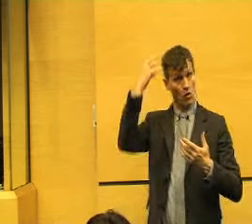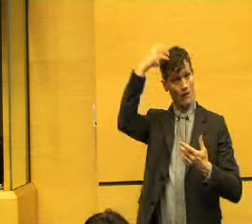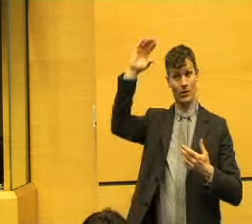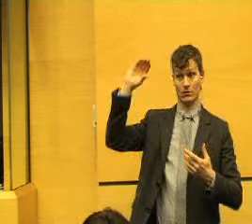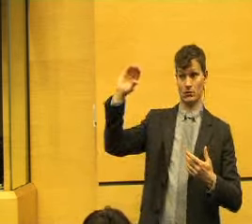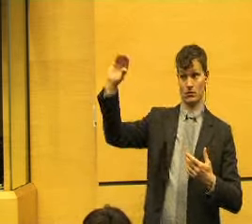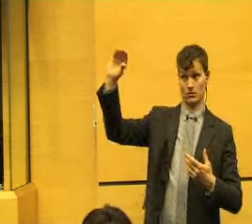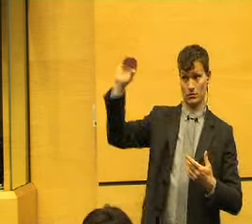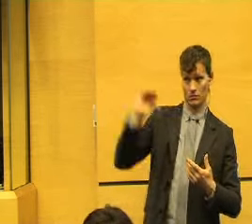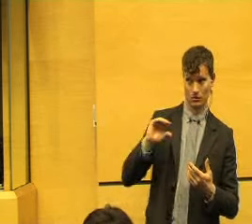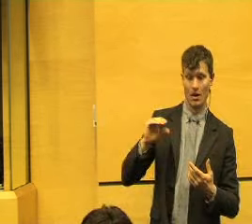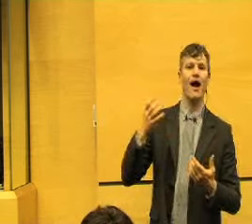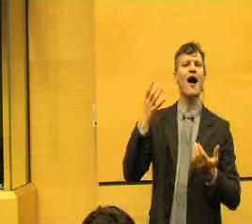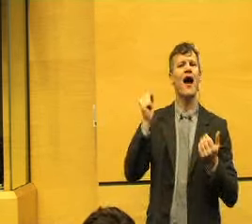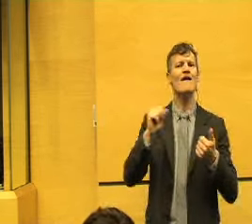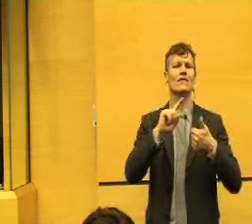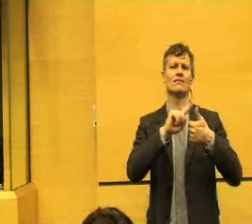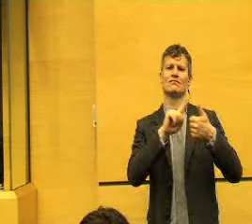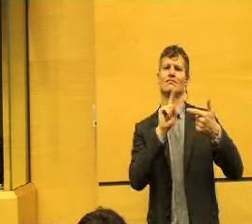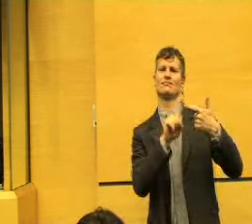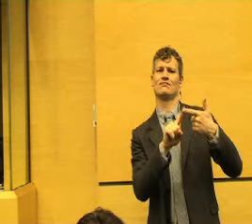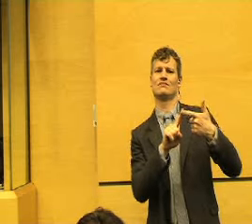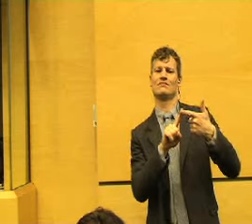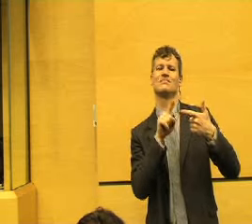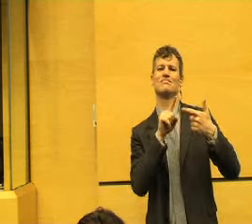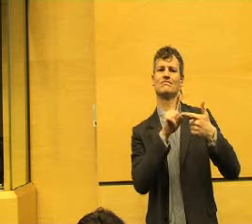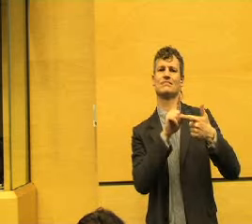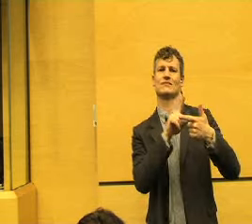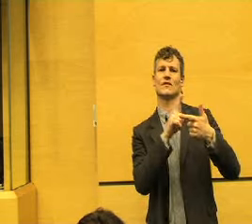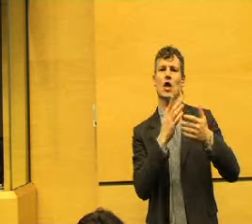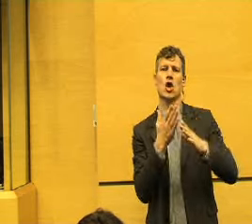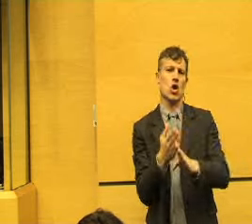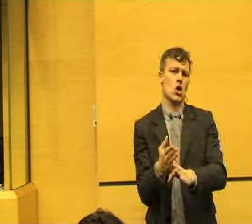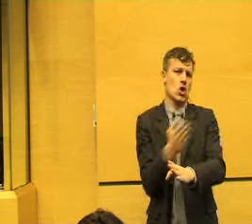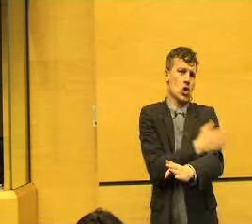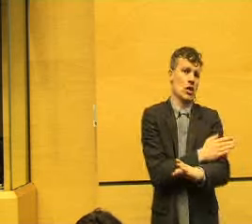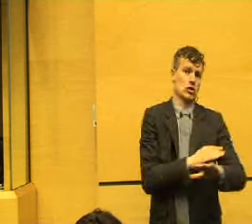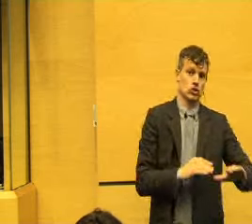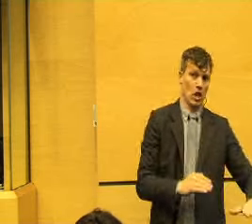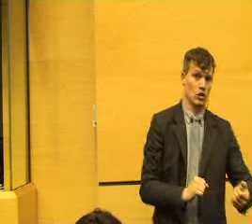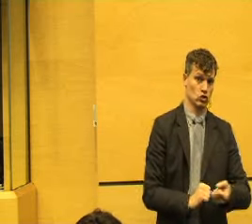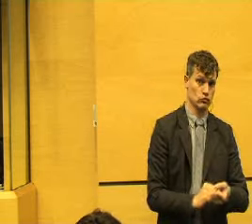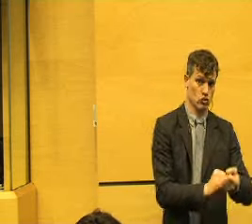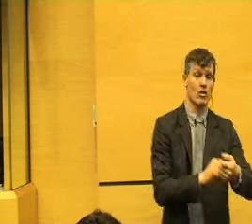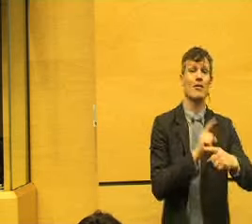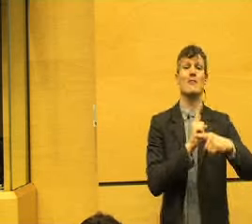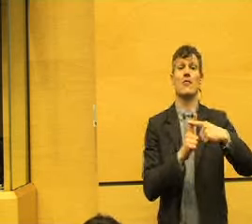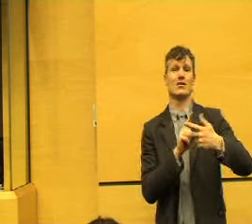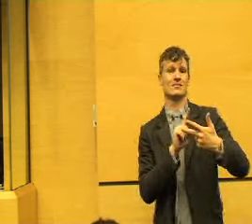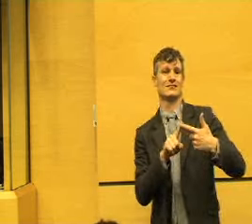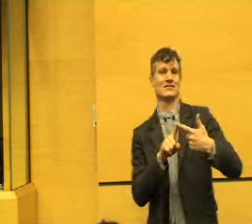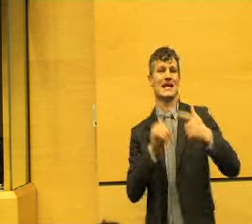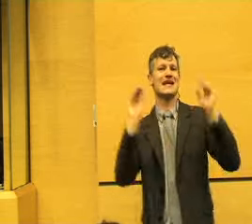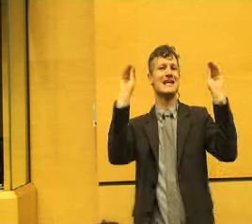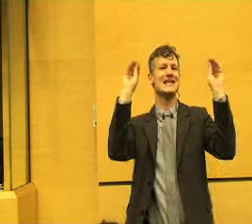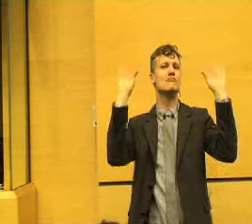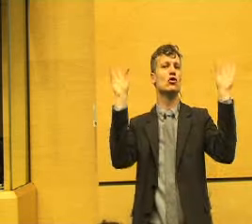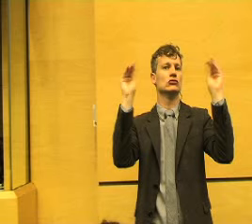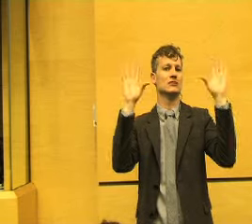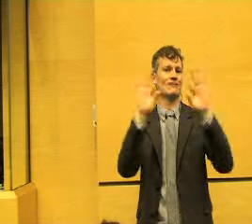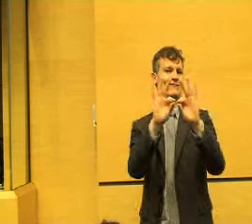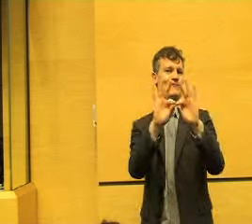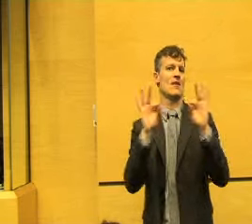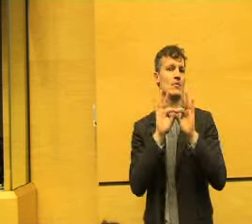Grant and the Emergency Care Assistance to support children and families in difficult situations.